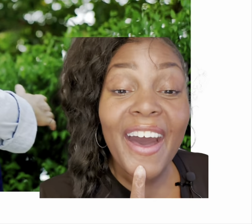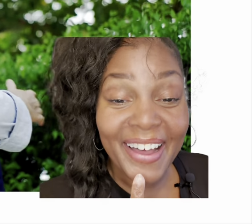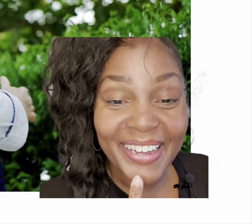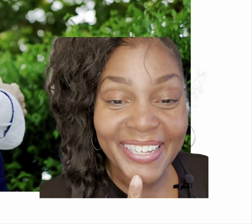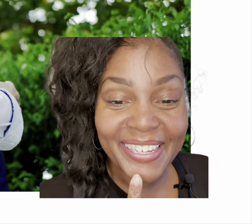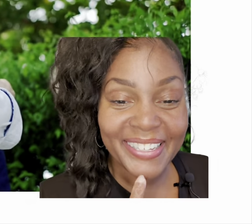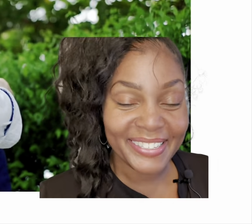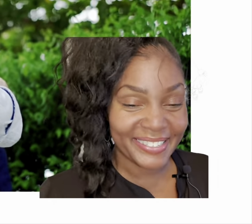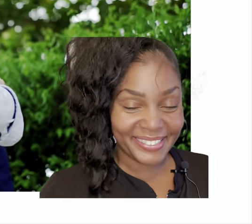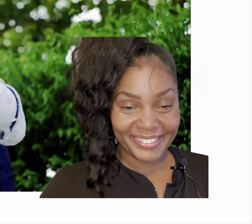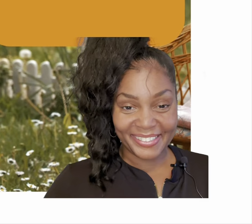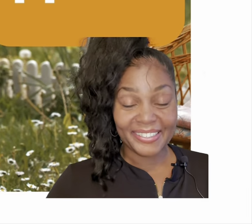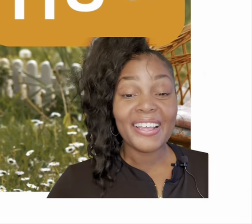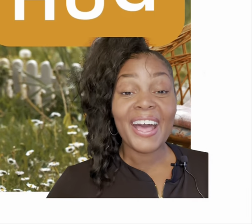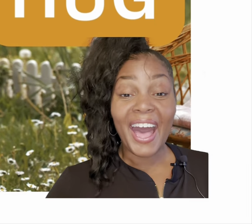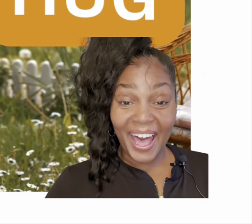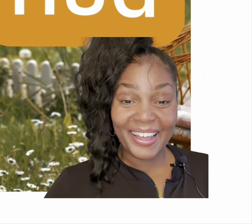Hug.